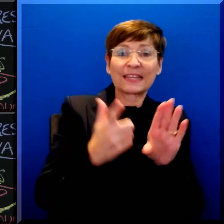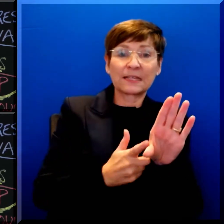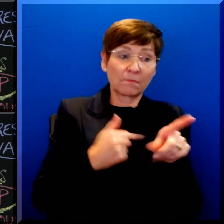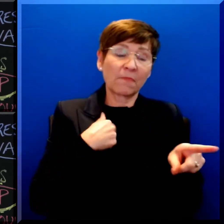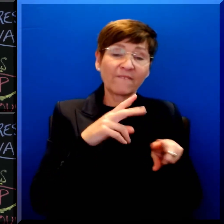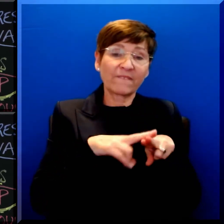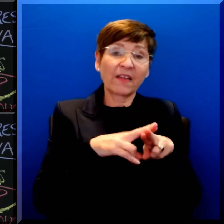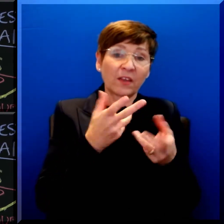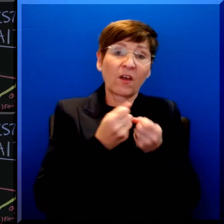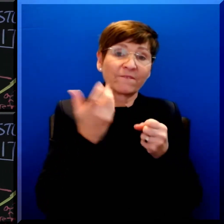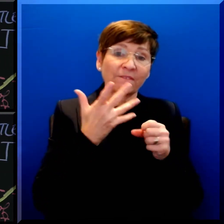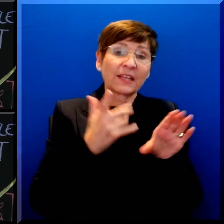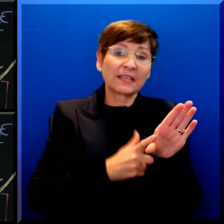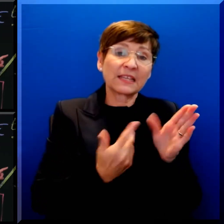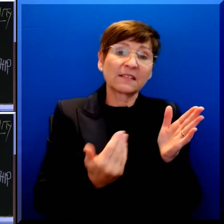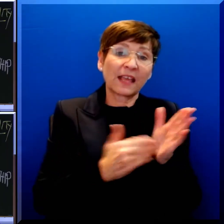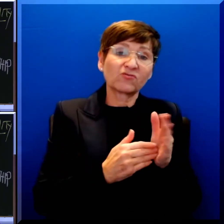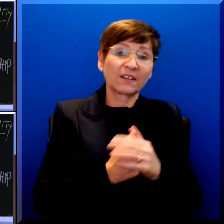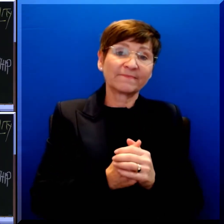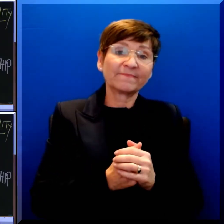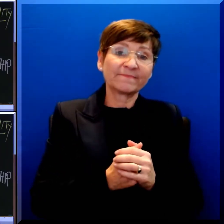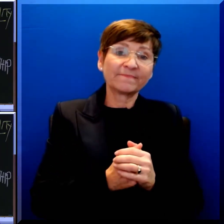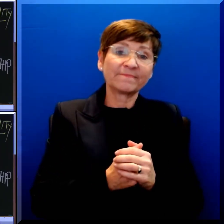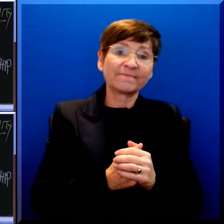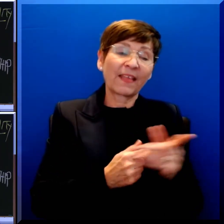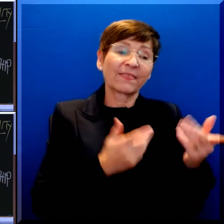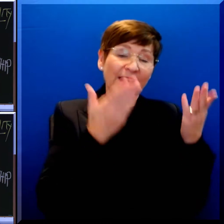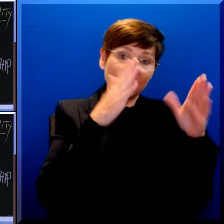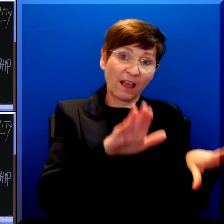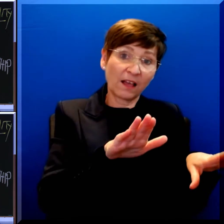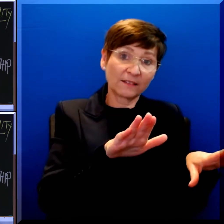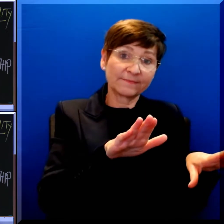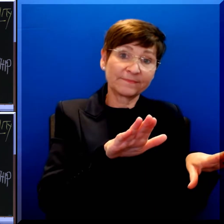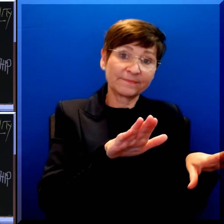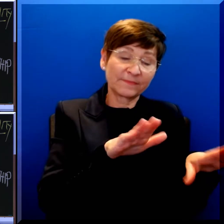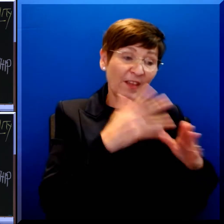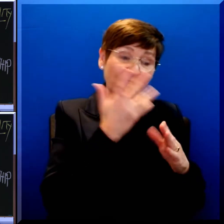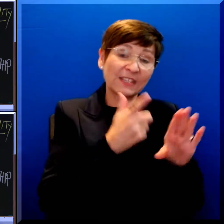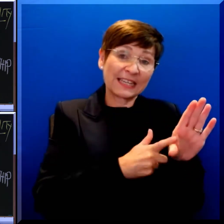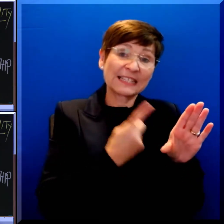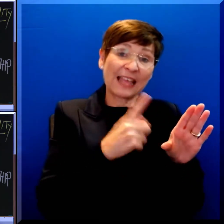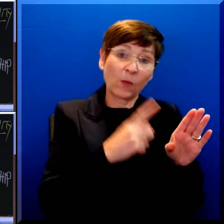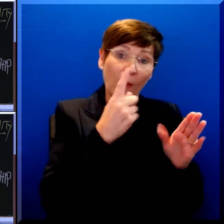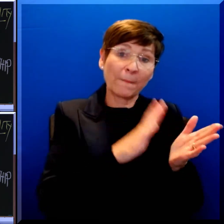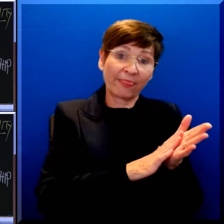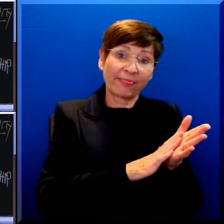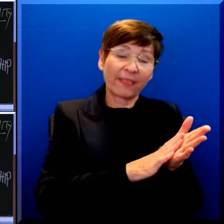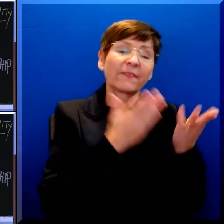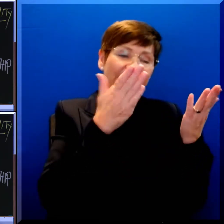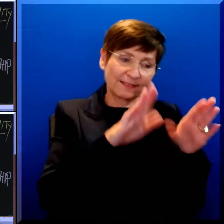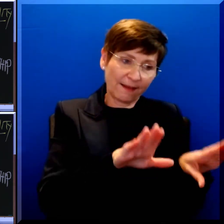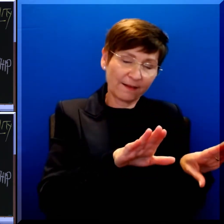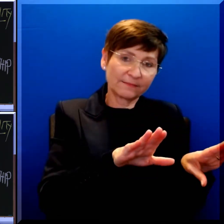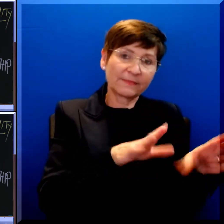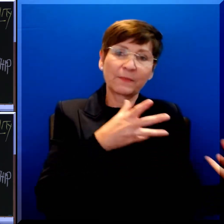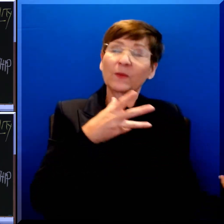1 month before he went home to be with Jesus in eternity. Now, that was a different outcome than we had in mind, I'll be honest.